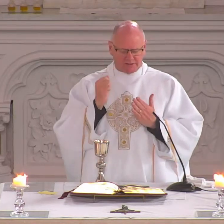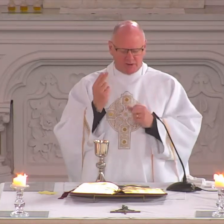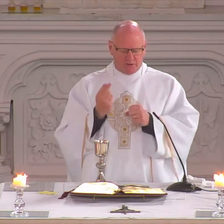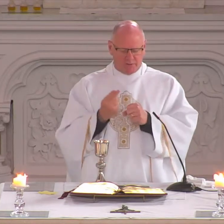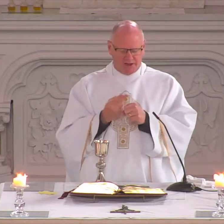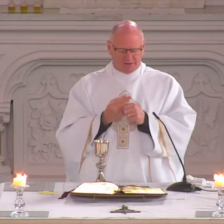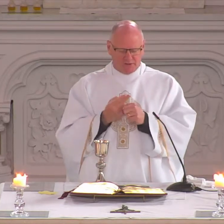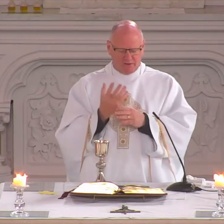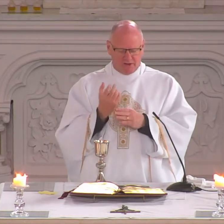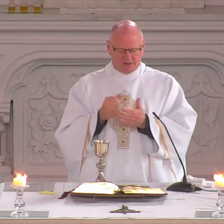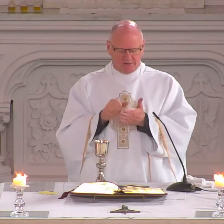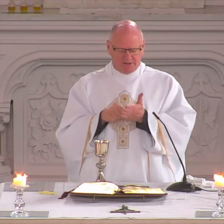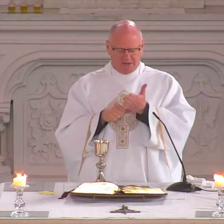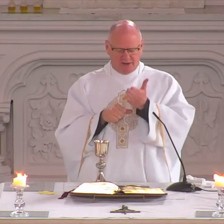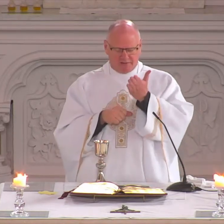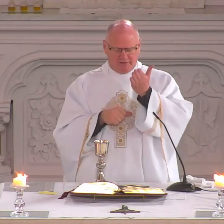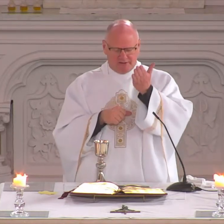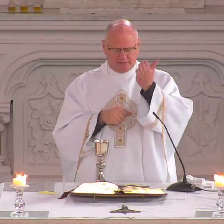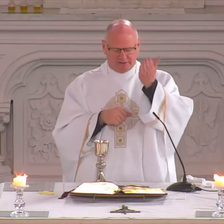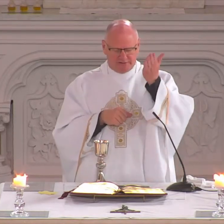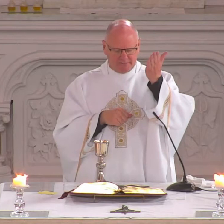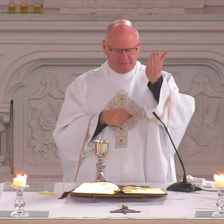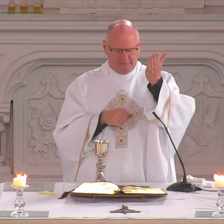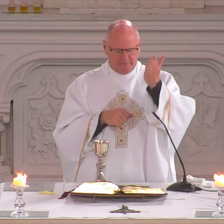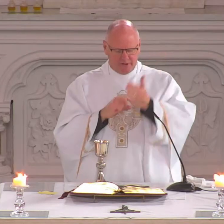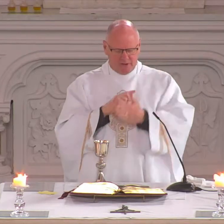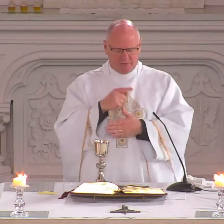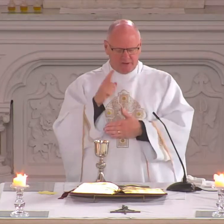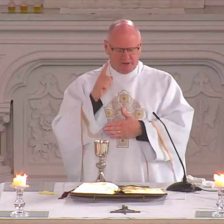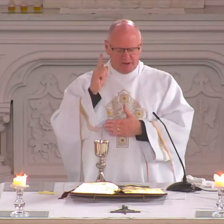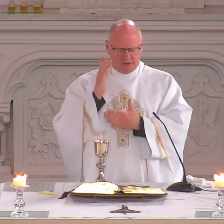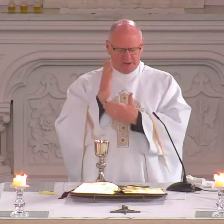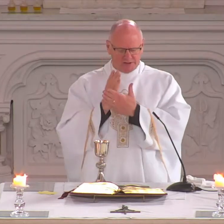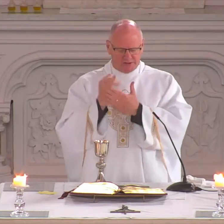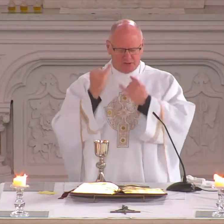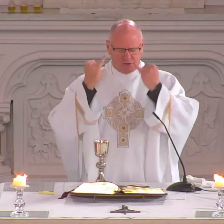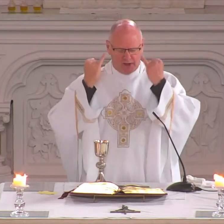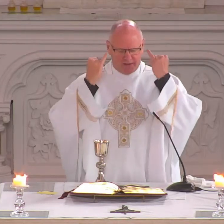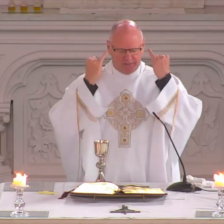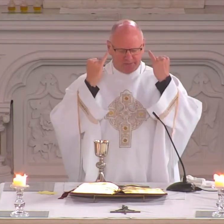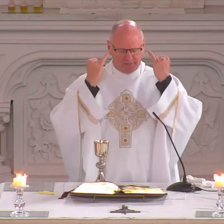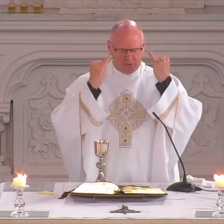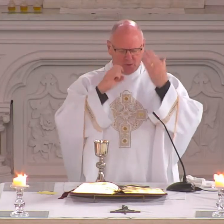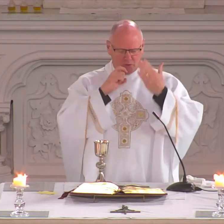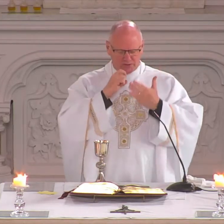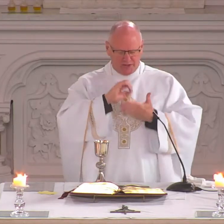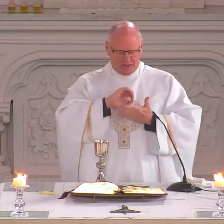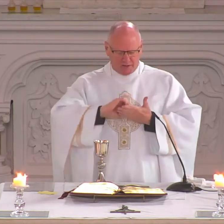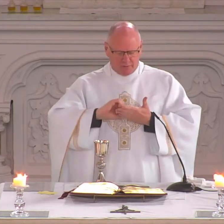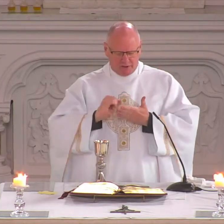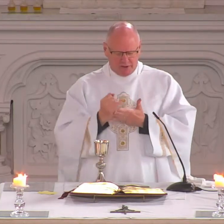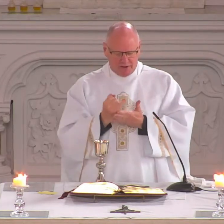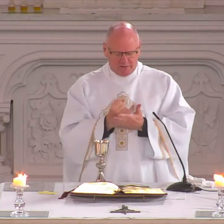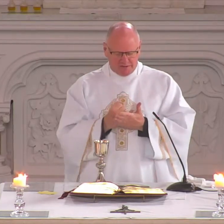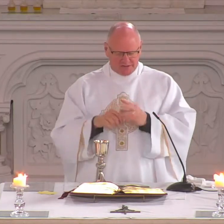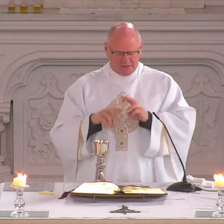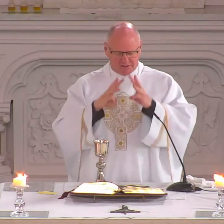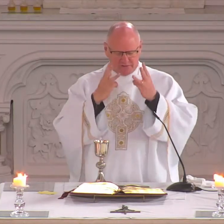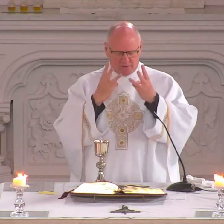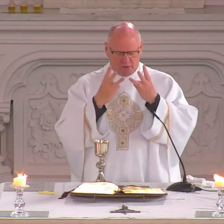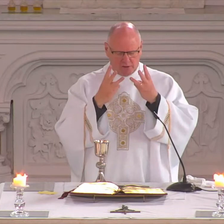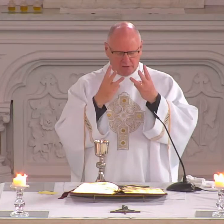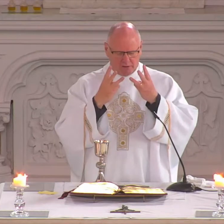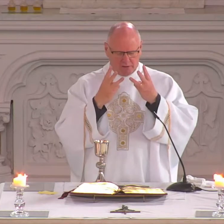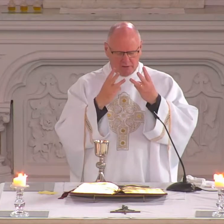Christ, our Passover, has been sacrificed. For he is the true Lamb, who has taken away the sins